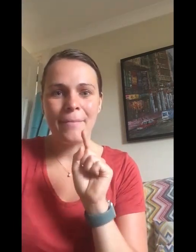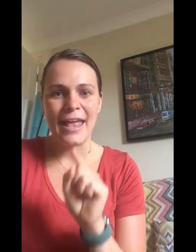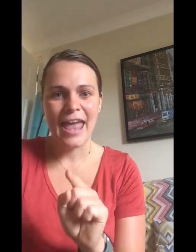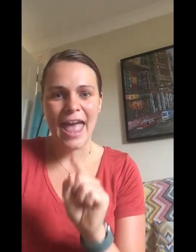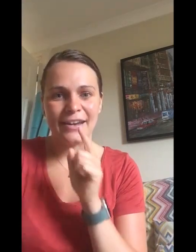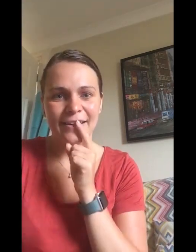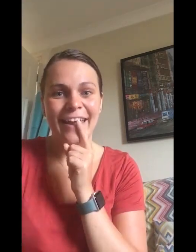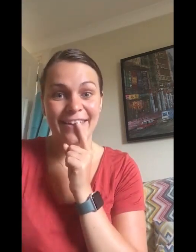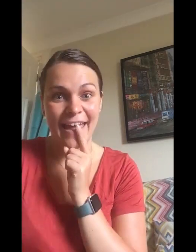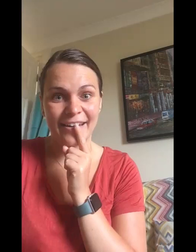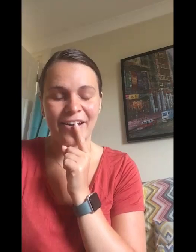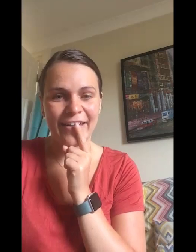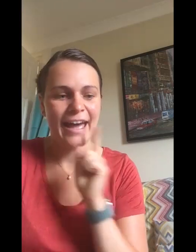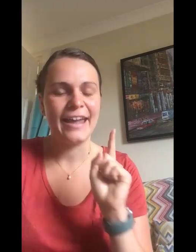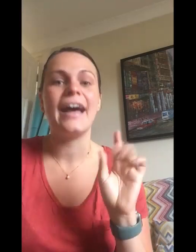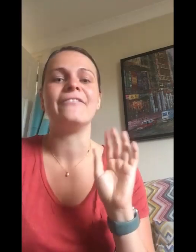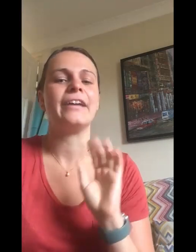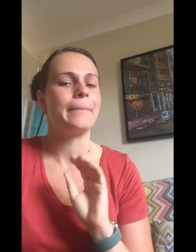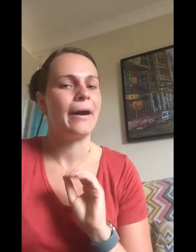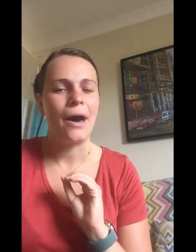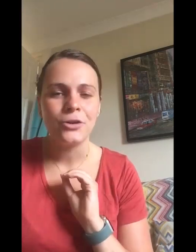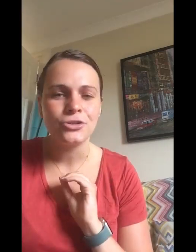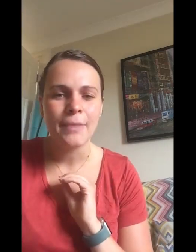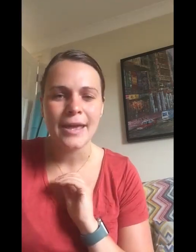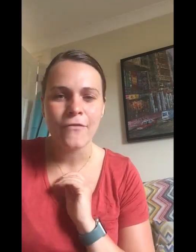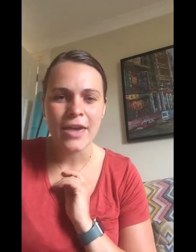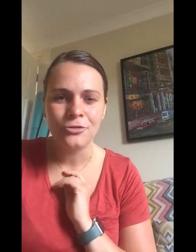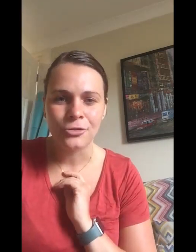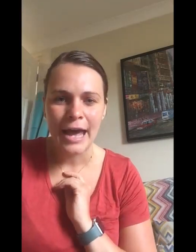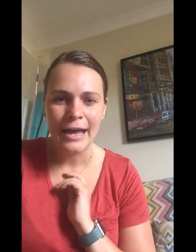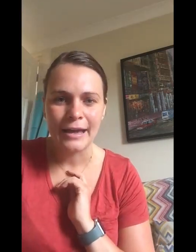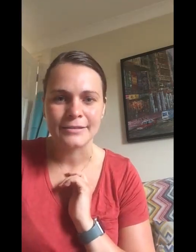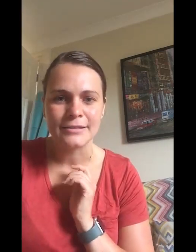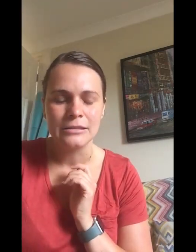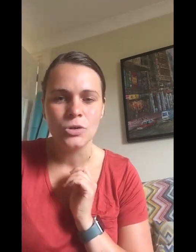and N again, okay? And think about how could you make a V on your hand?